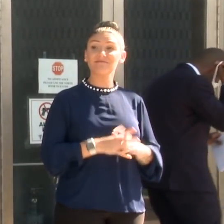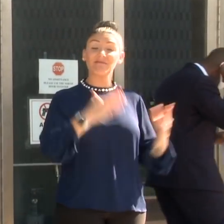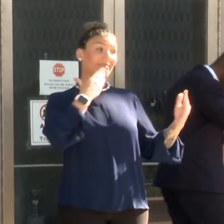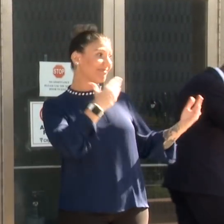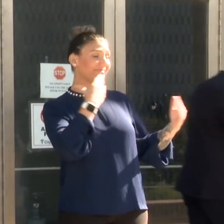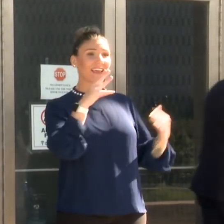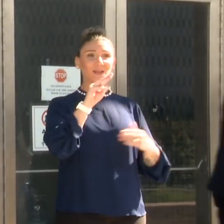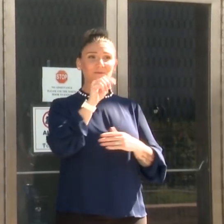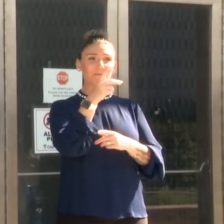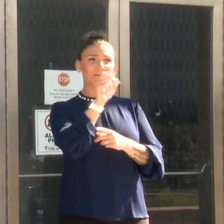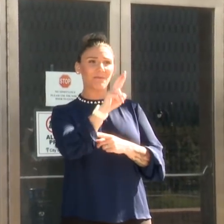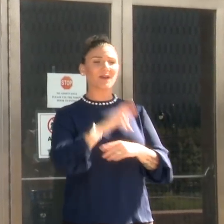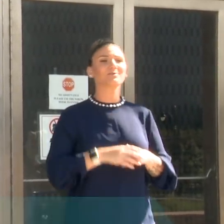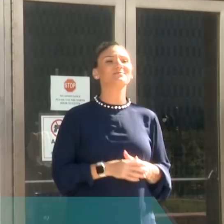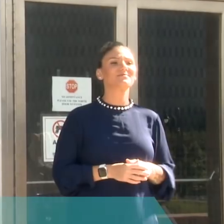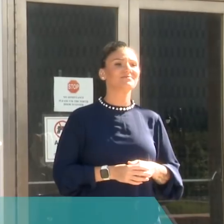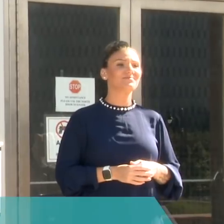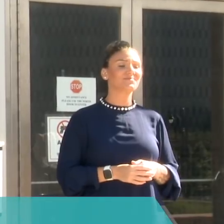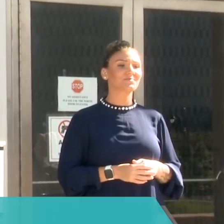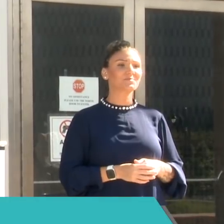Thank you, Mayor.